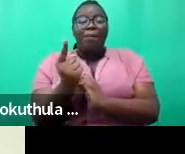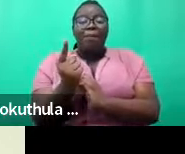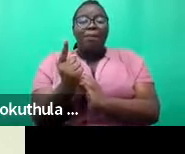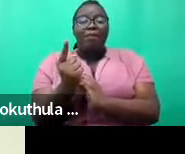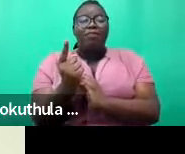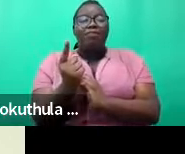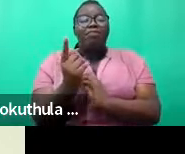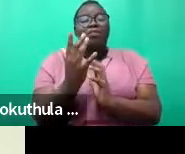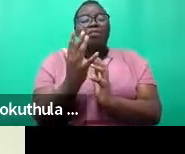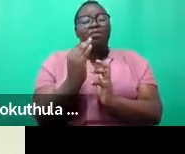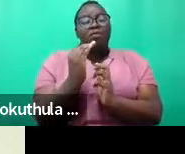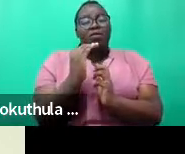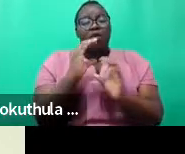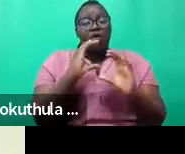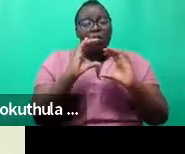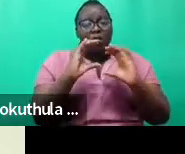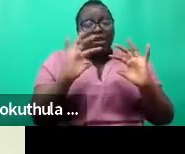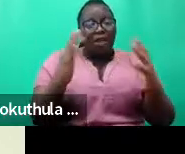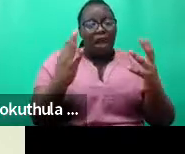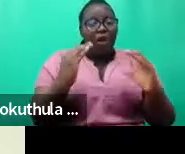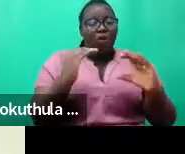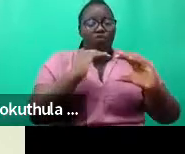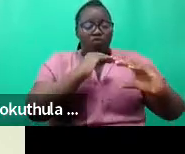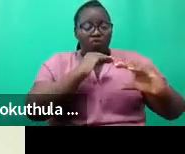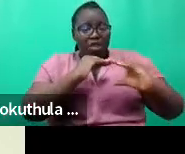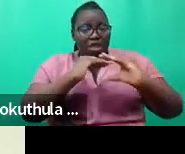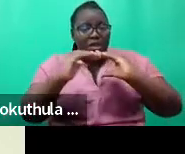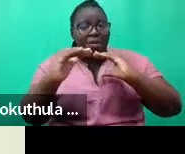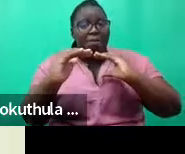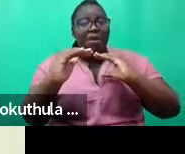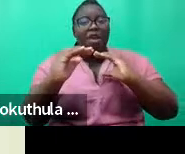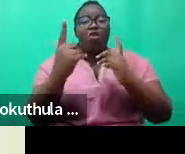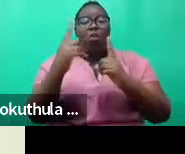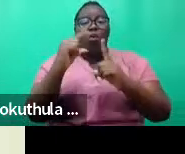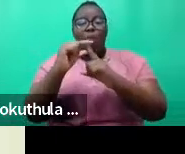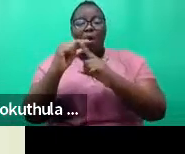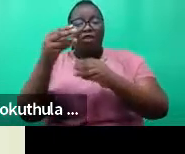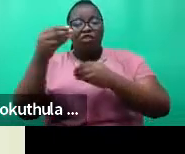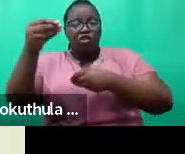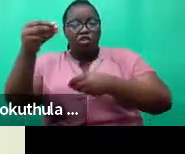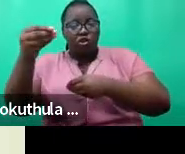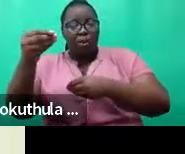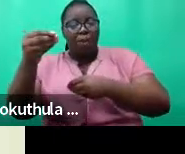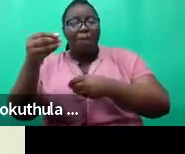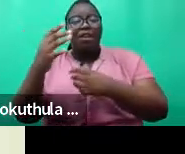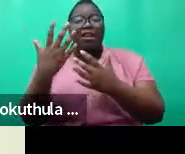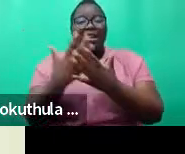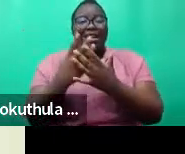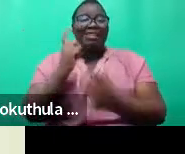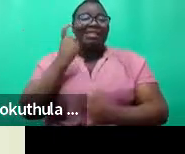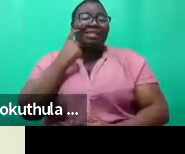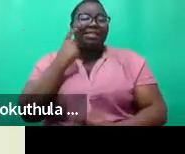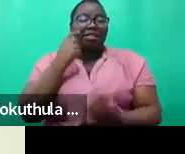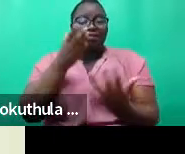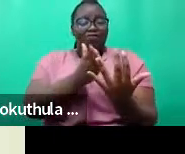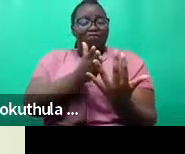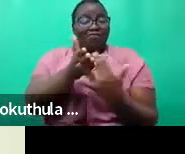via email on Word documents, which they could easily access,